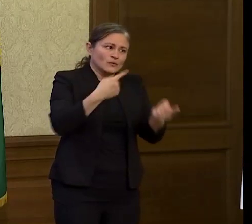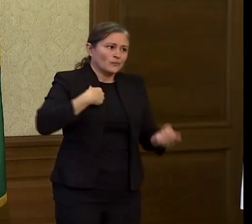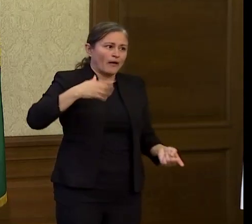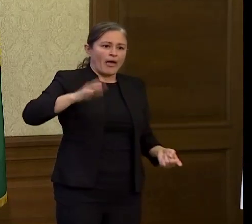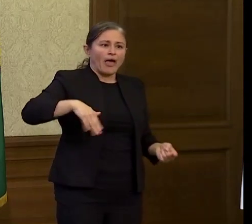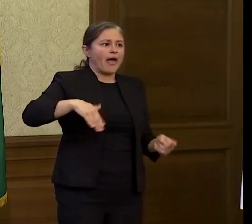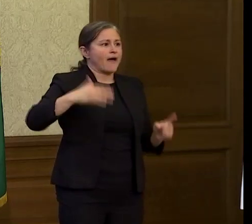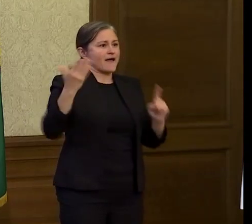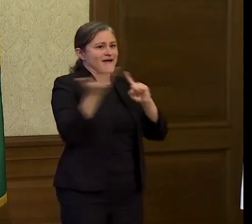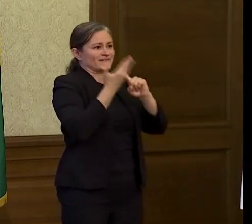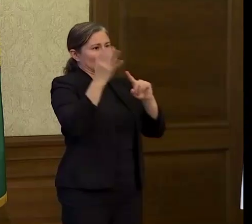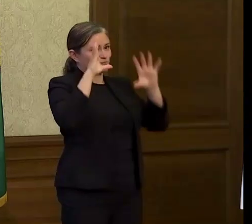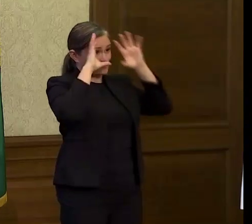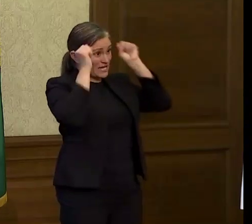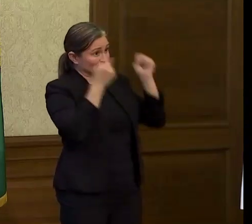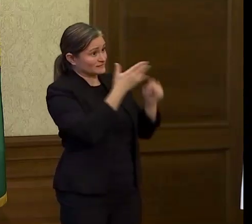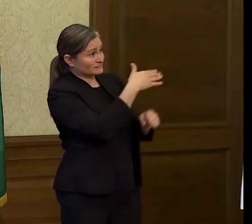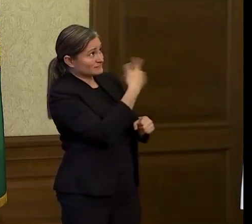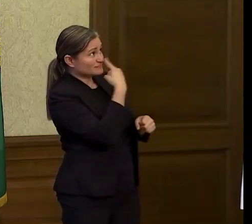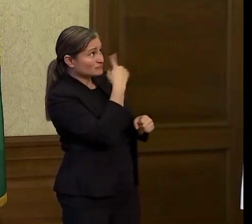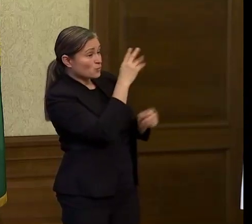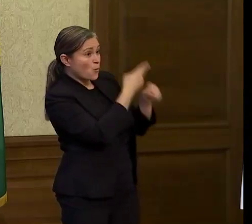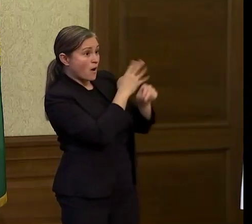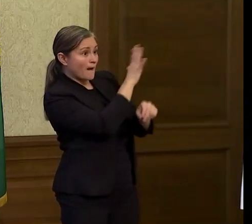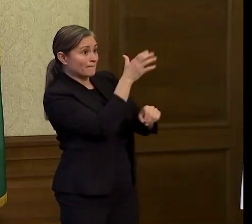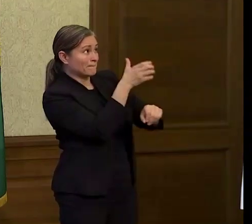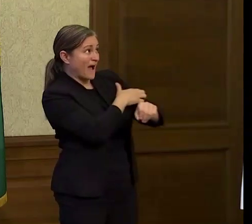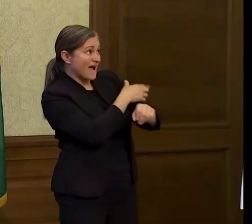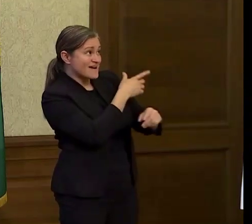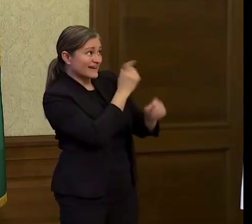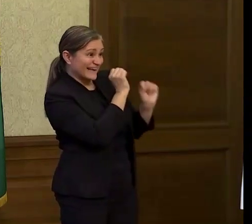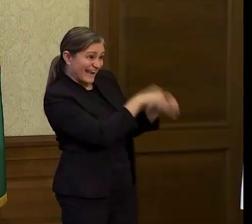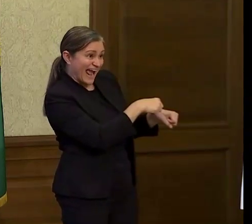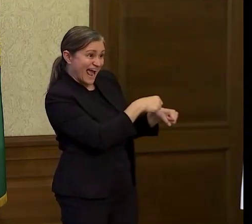really use his powers to get the manufacturing